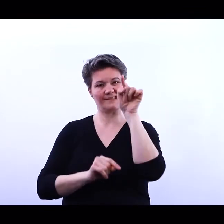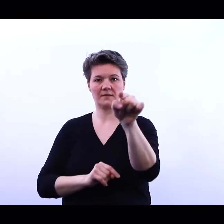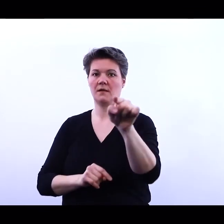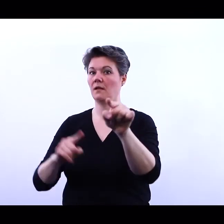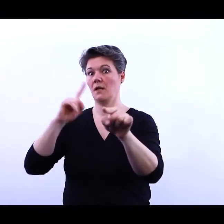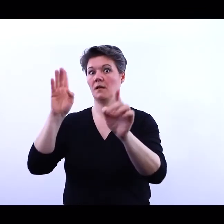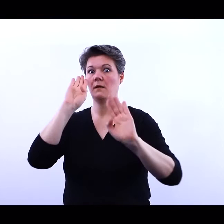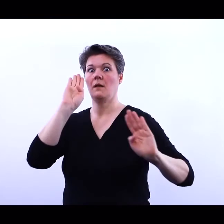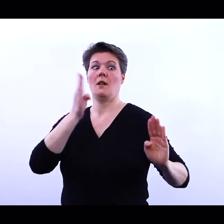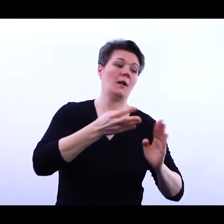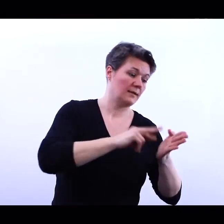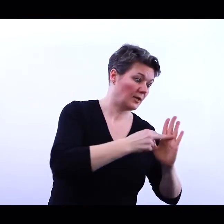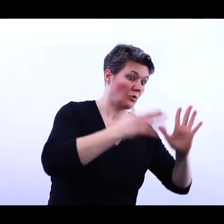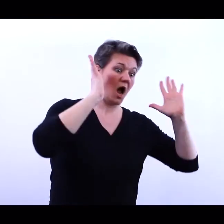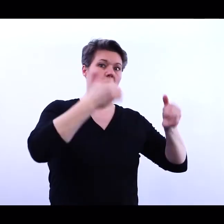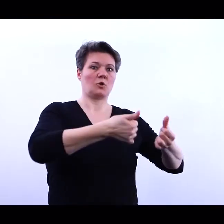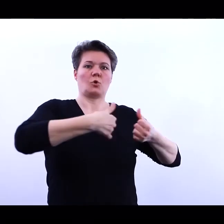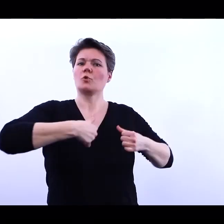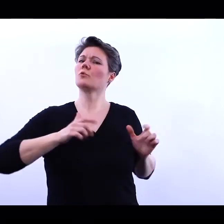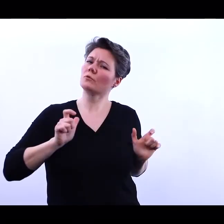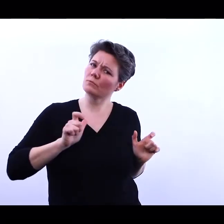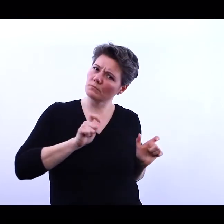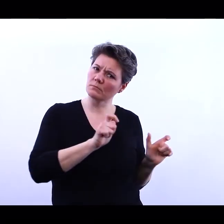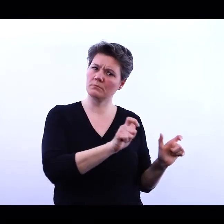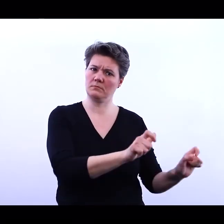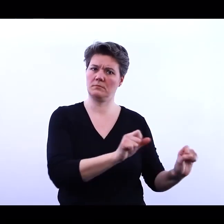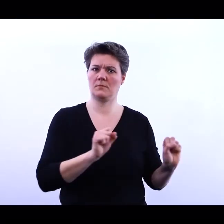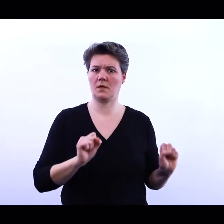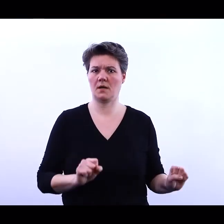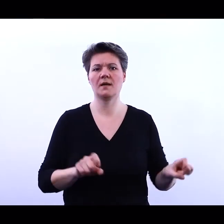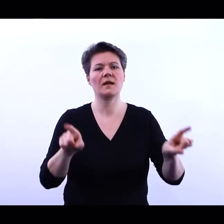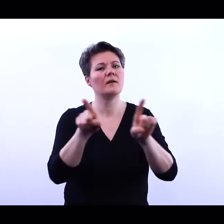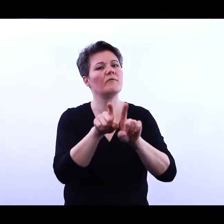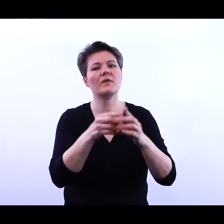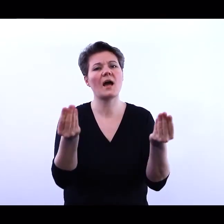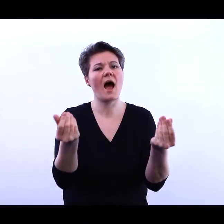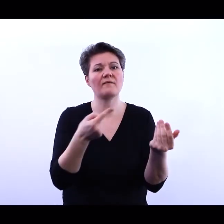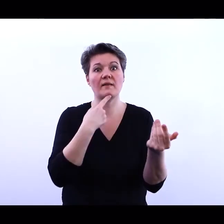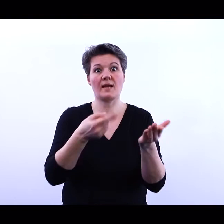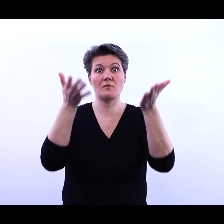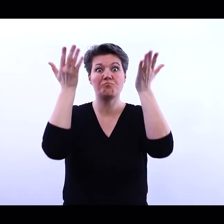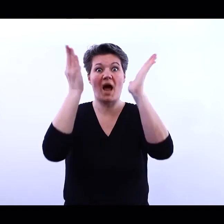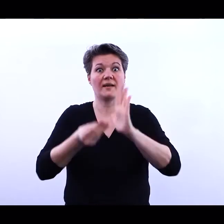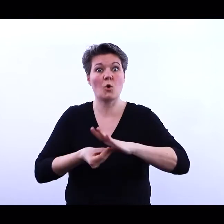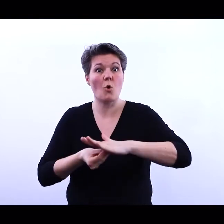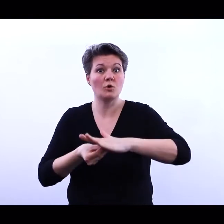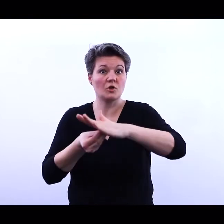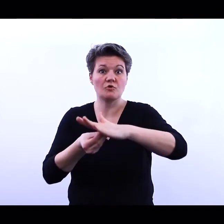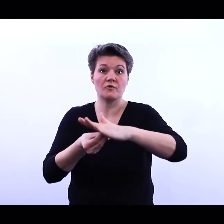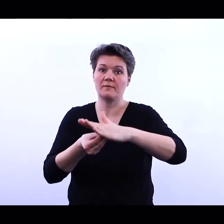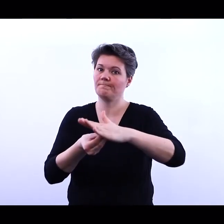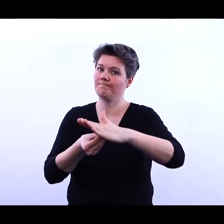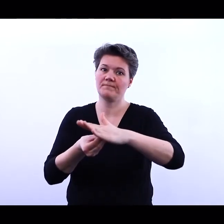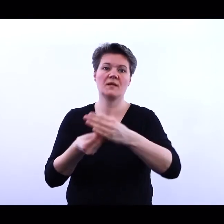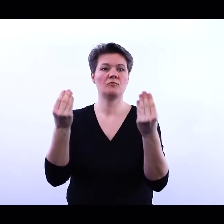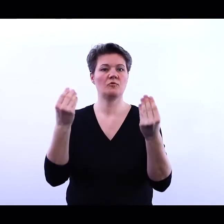feel rushed? Ultimately, reinforcing a sense of urgency is a core pillar of white